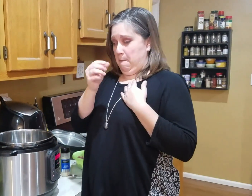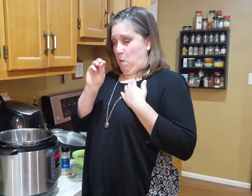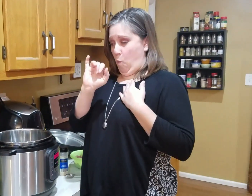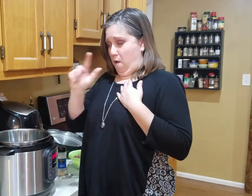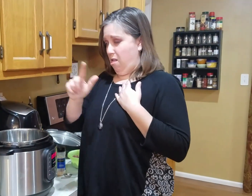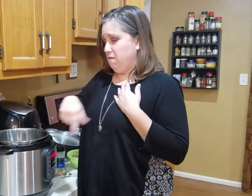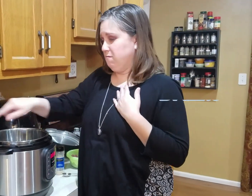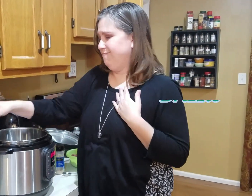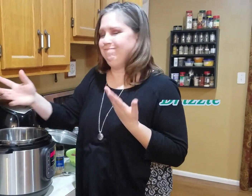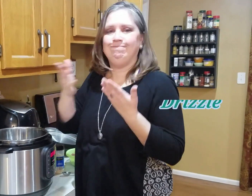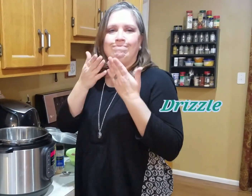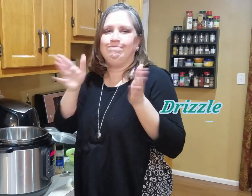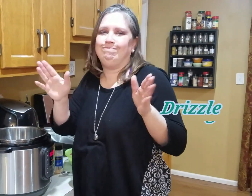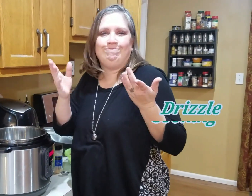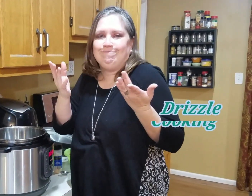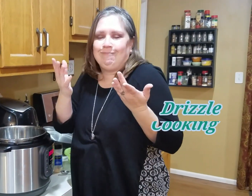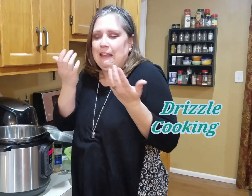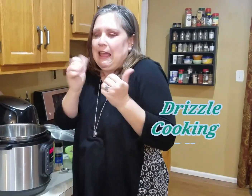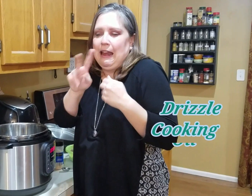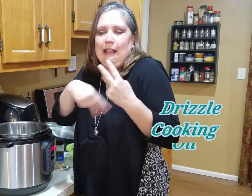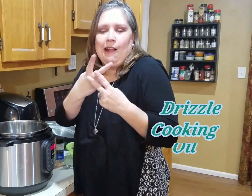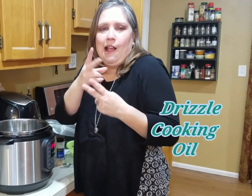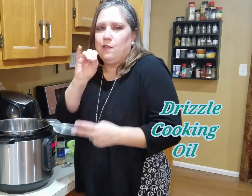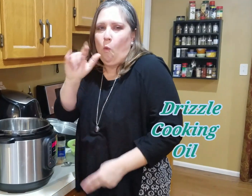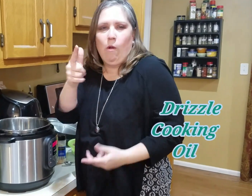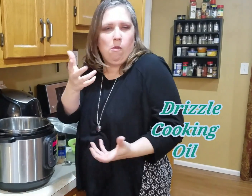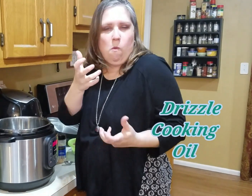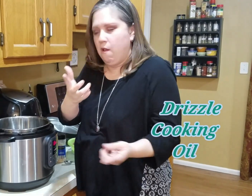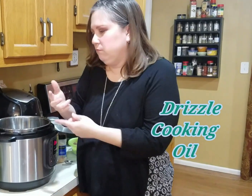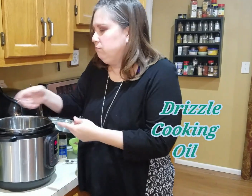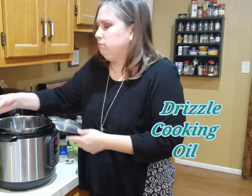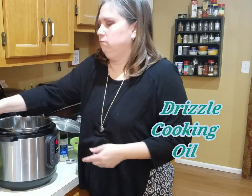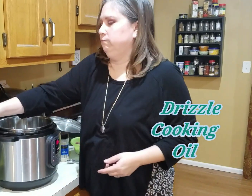I'll need a little bit of oil as well. Doesn't matter, any kind of oil that you want to use.